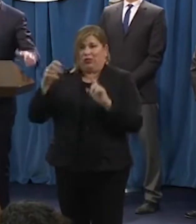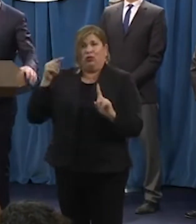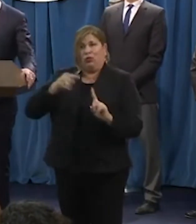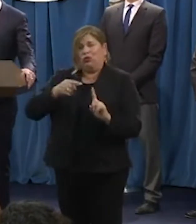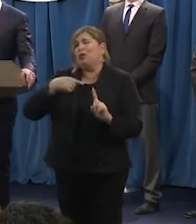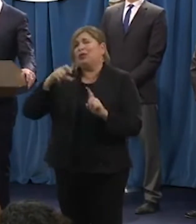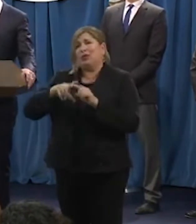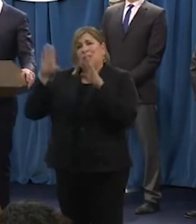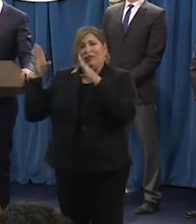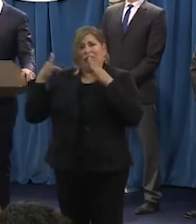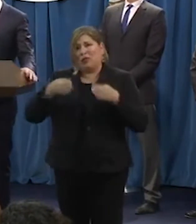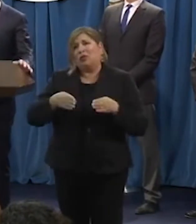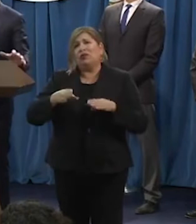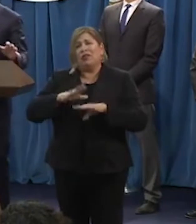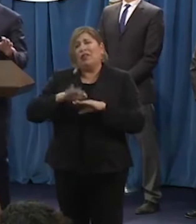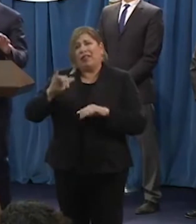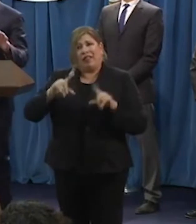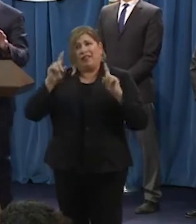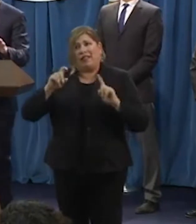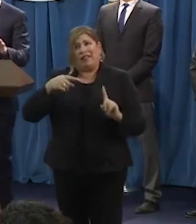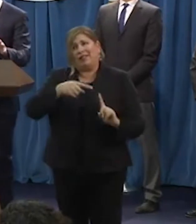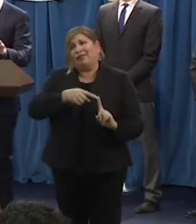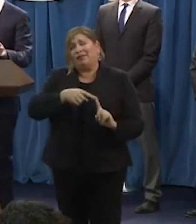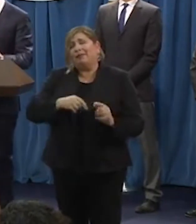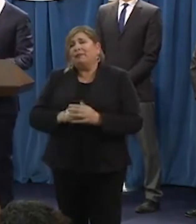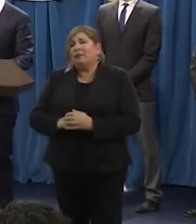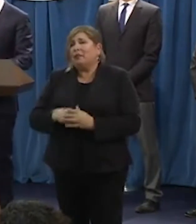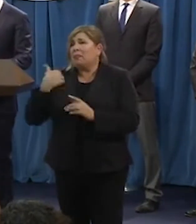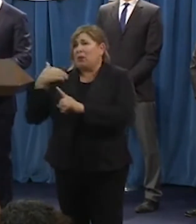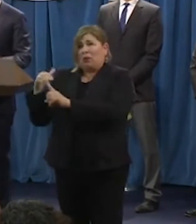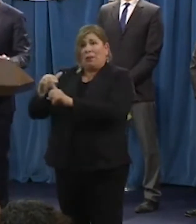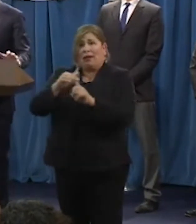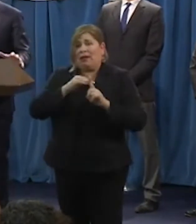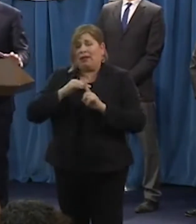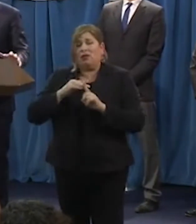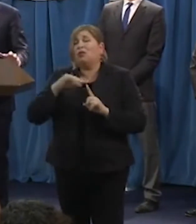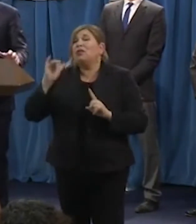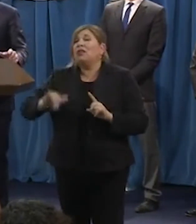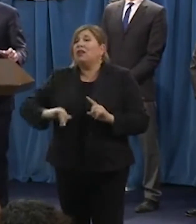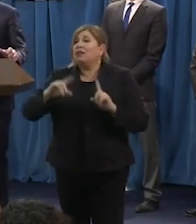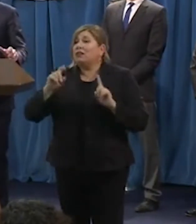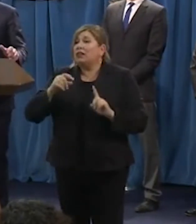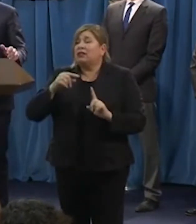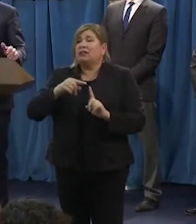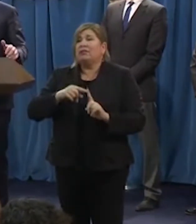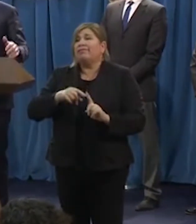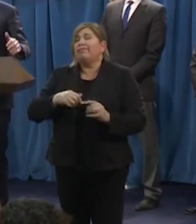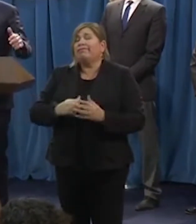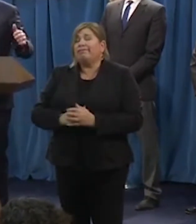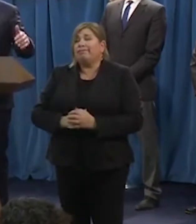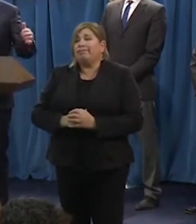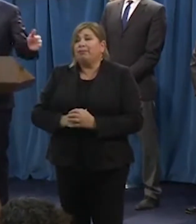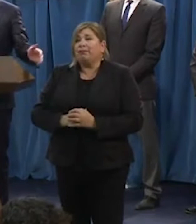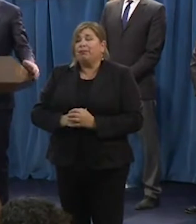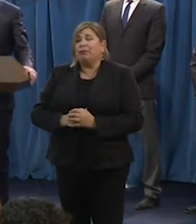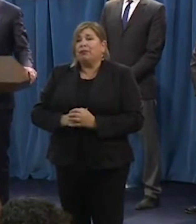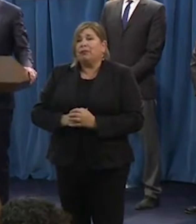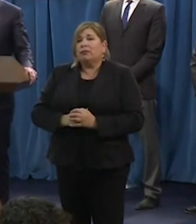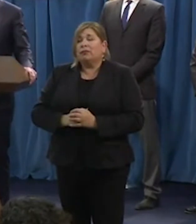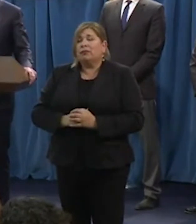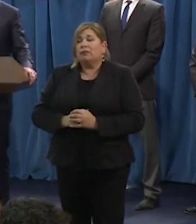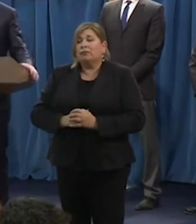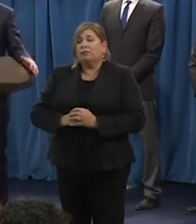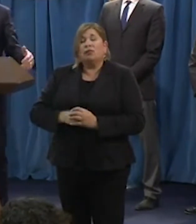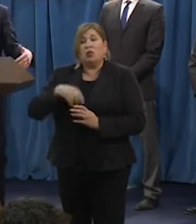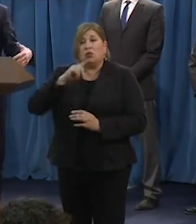in on these tests. I will remind you, it's not completely, I think it's very much in